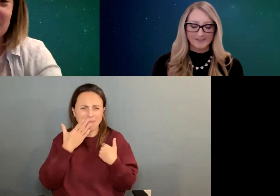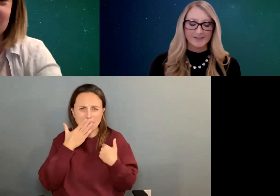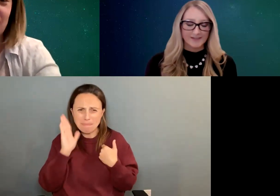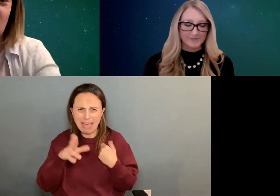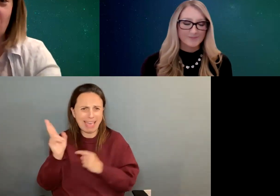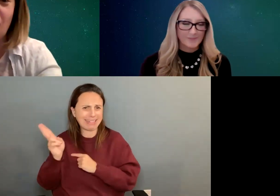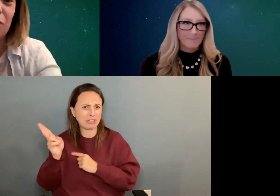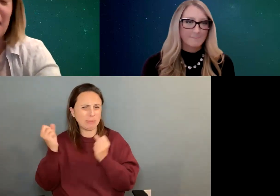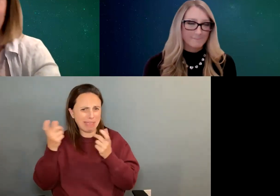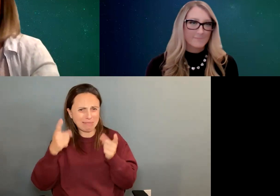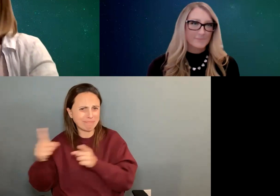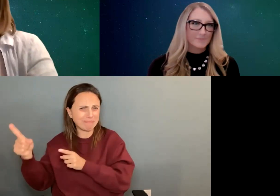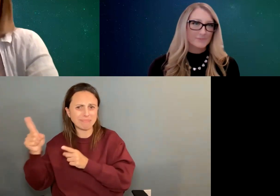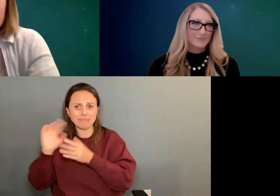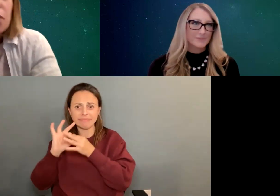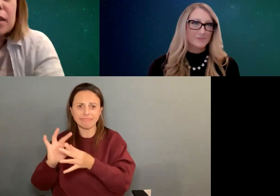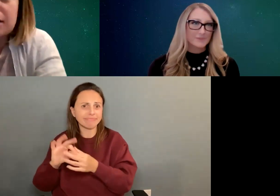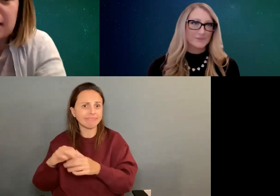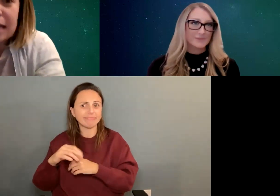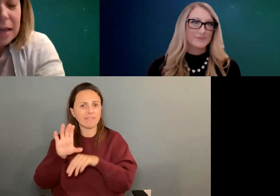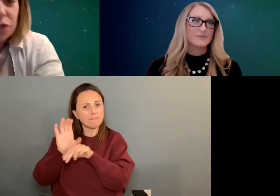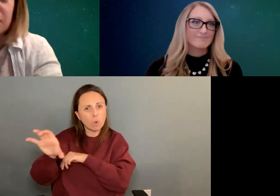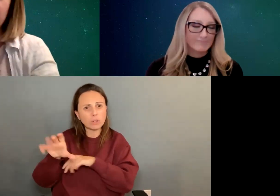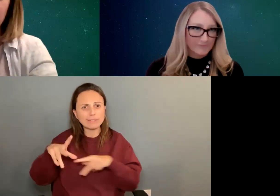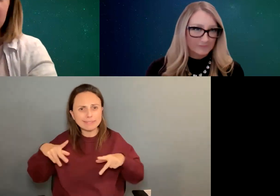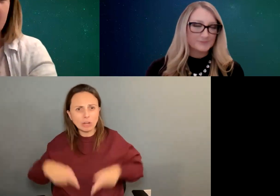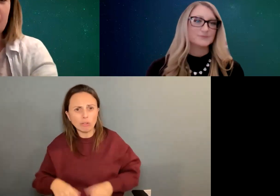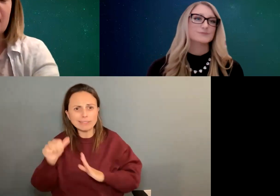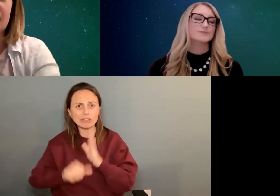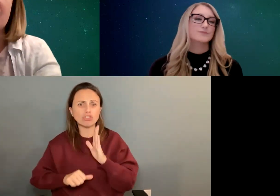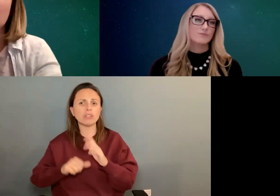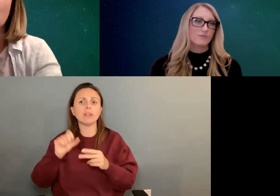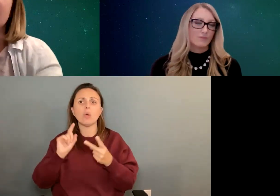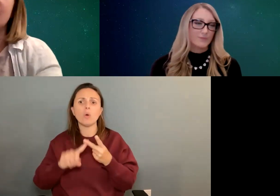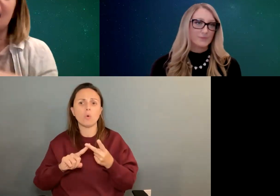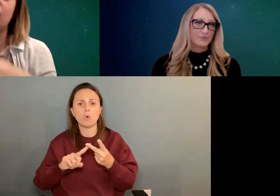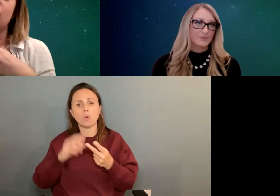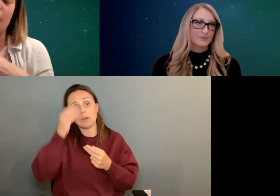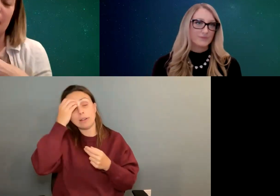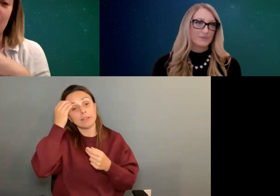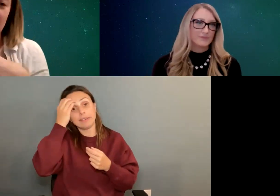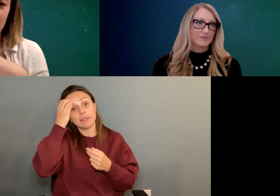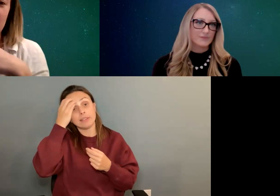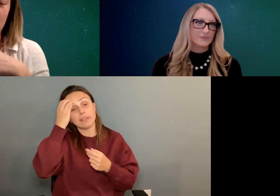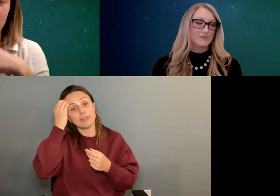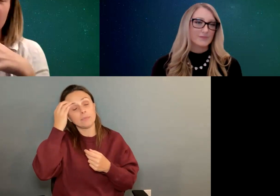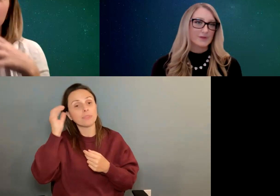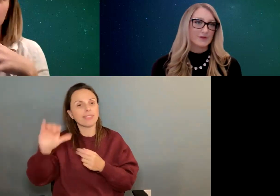of many things that have gone on around, forced sterilization, for example, and what that trauma